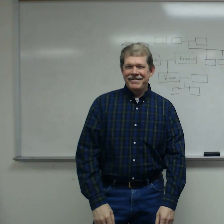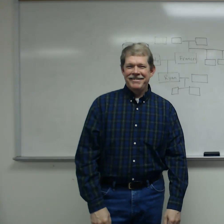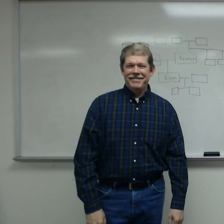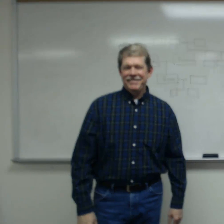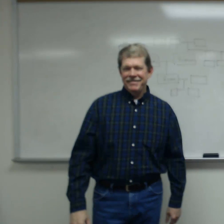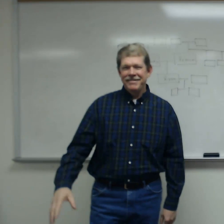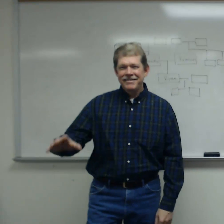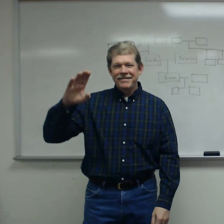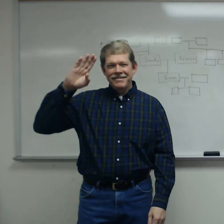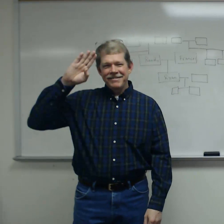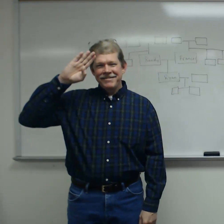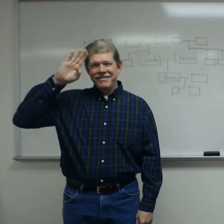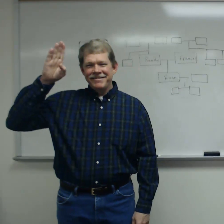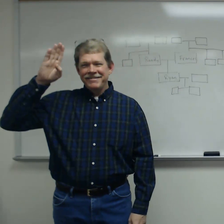class until I say no.